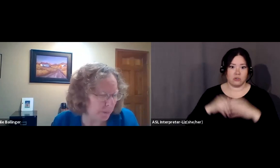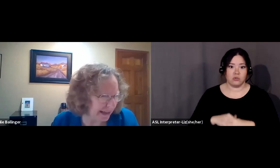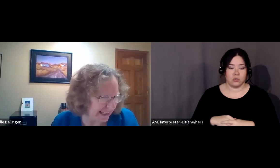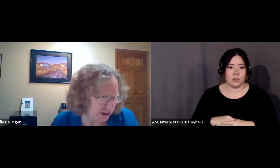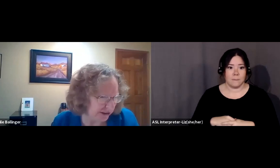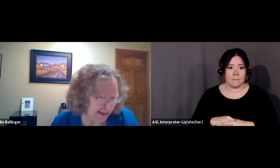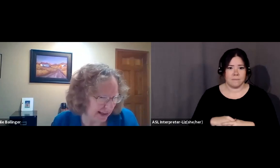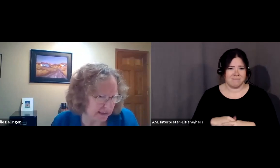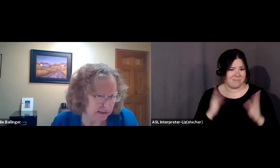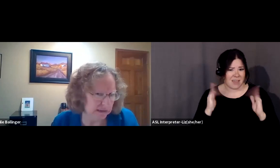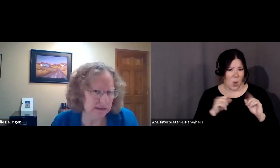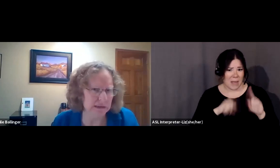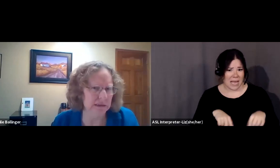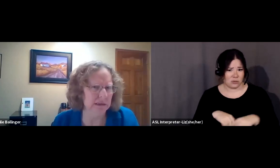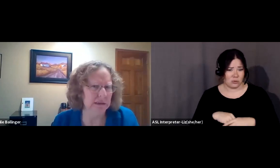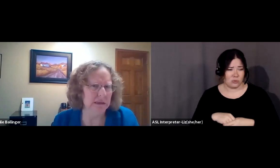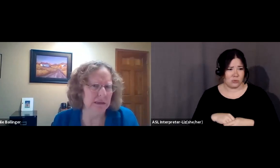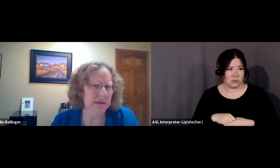So I hope I answered that.